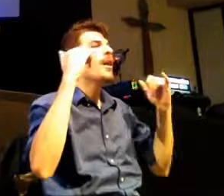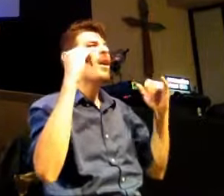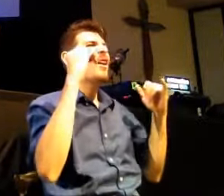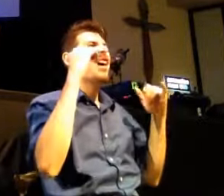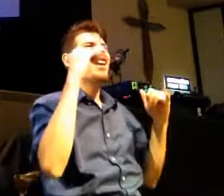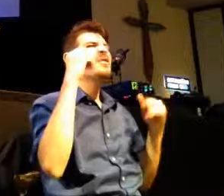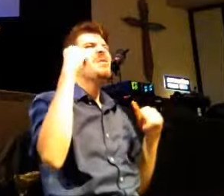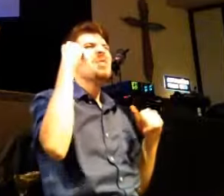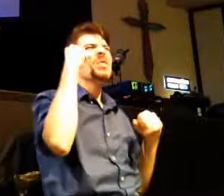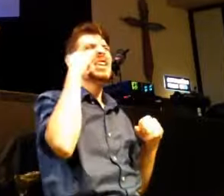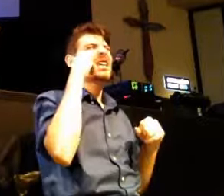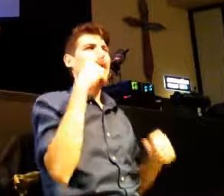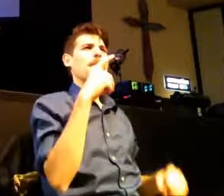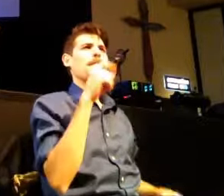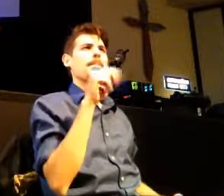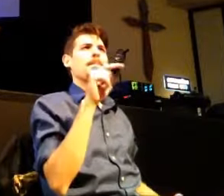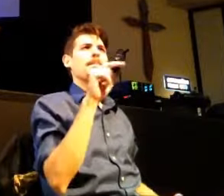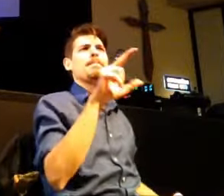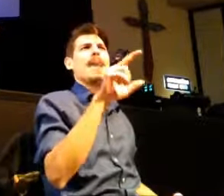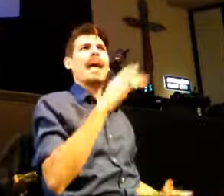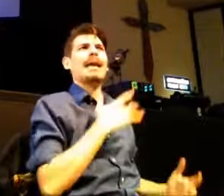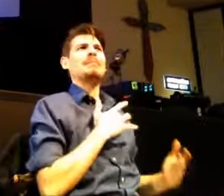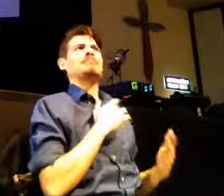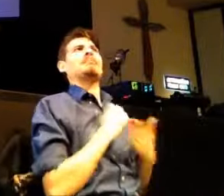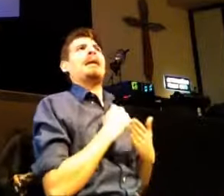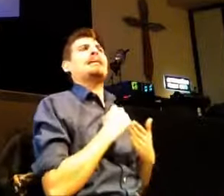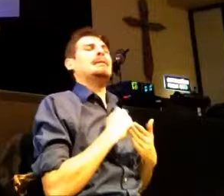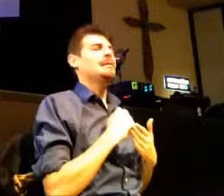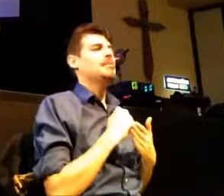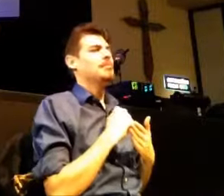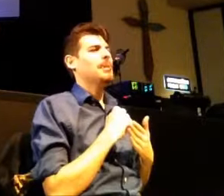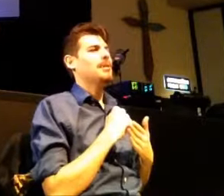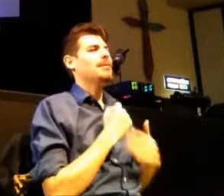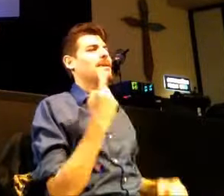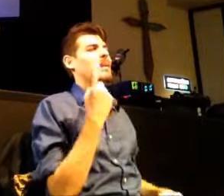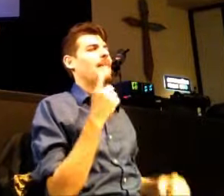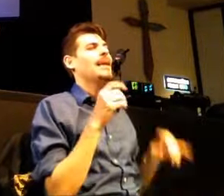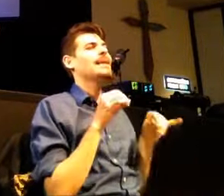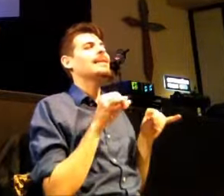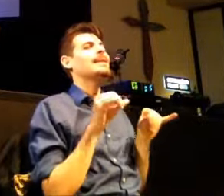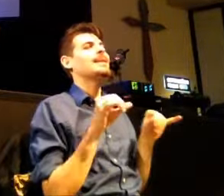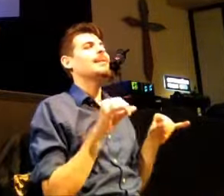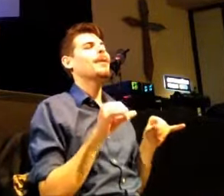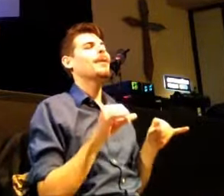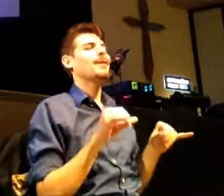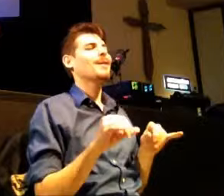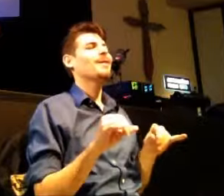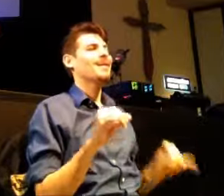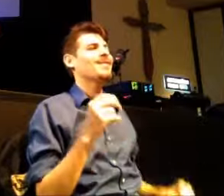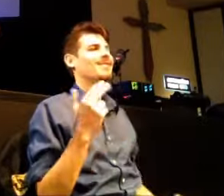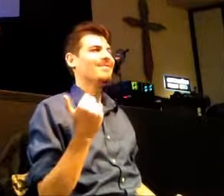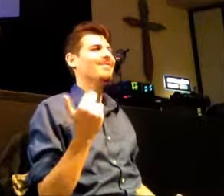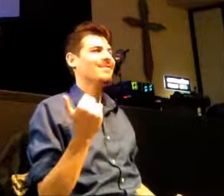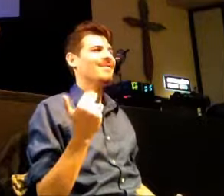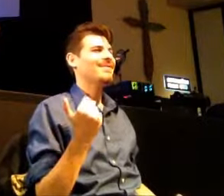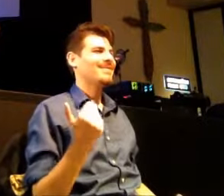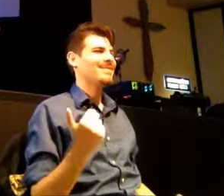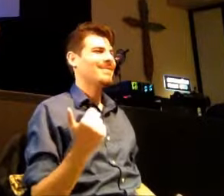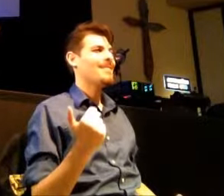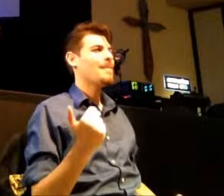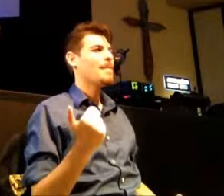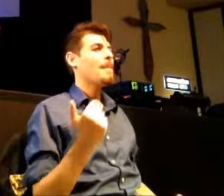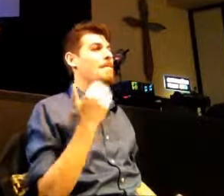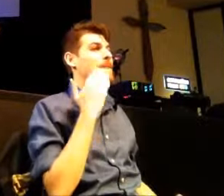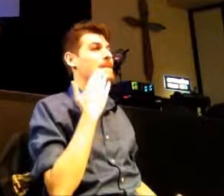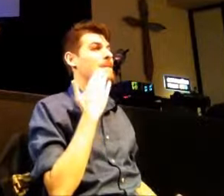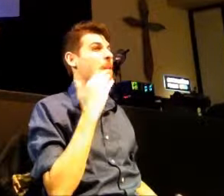a full-blown panic attack, but maybe somewhere in that neighborhood of what's going on here in this moment. And when things